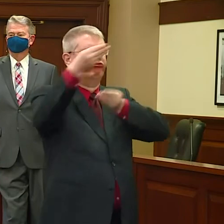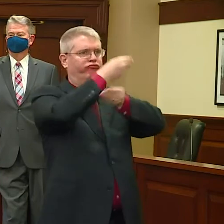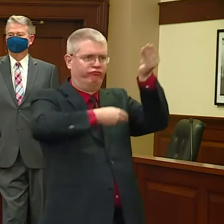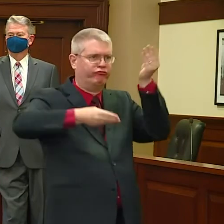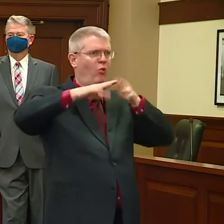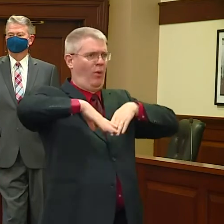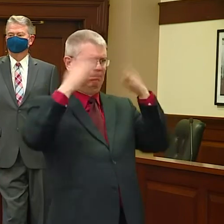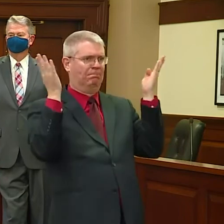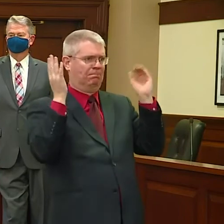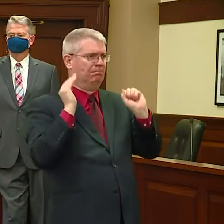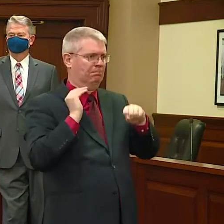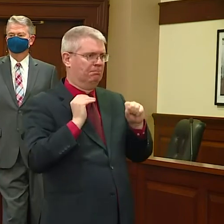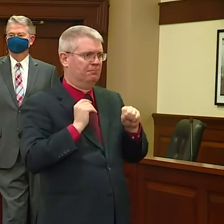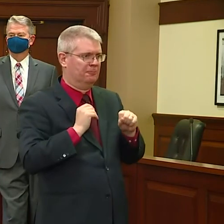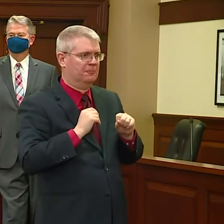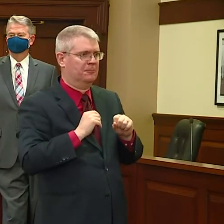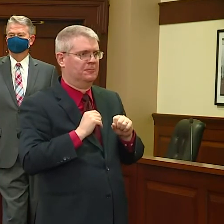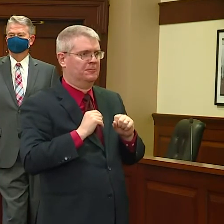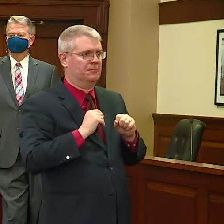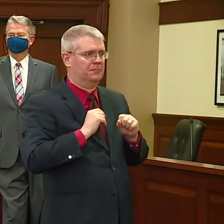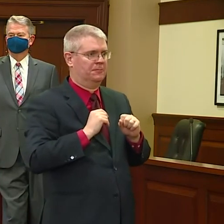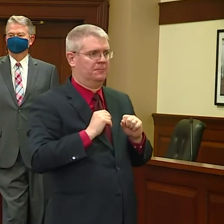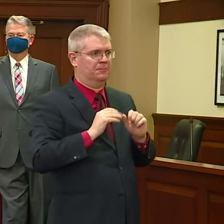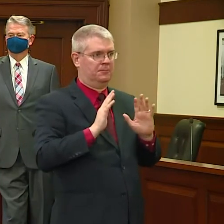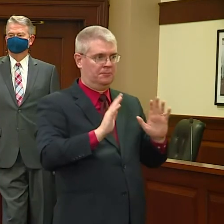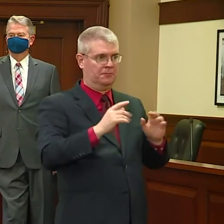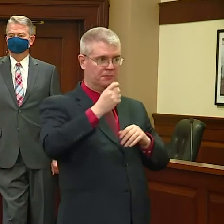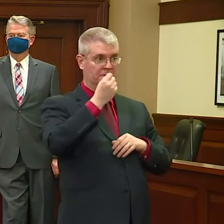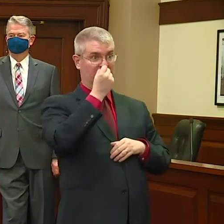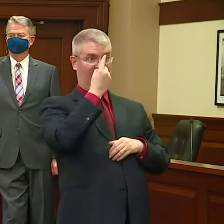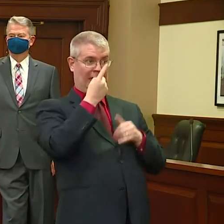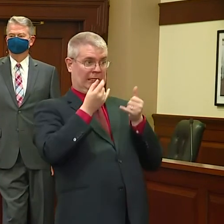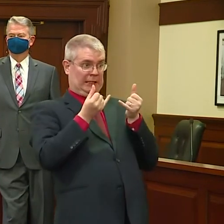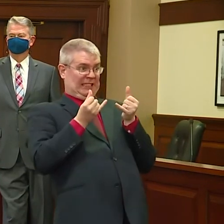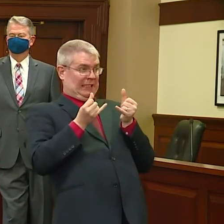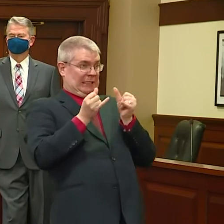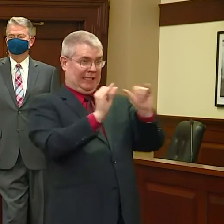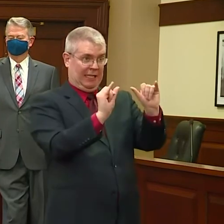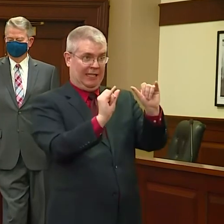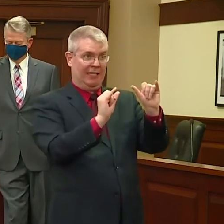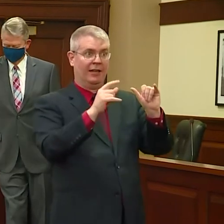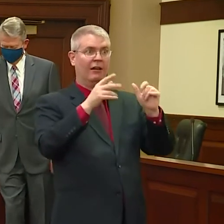and as a state need to embrace that, and that's our best hope for getting out of this.